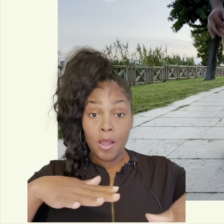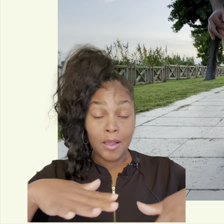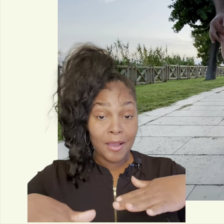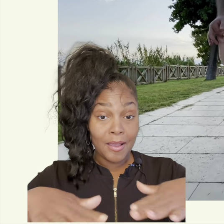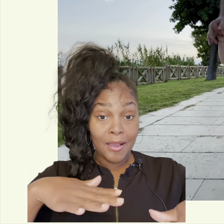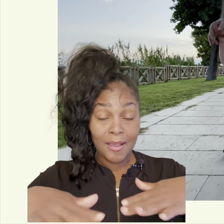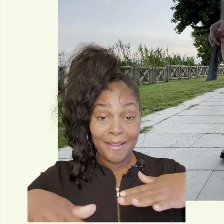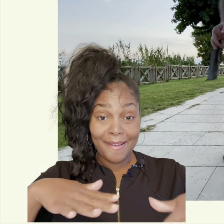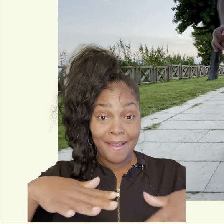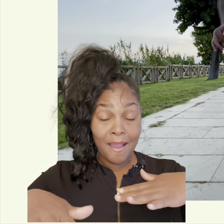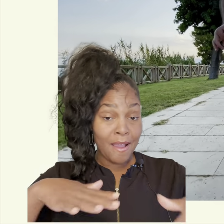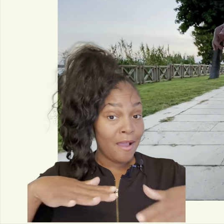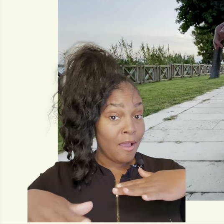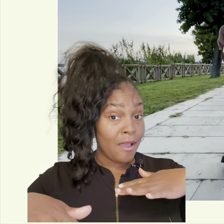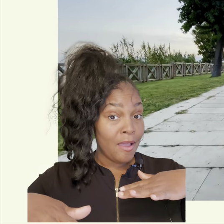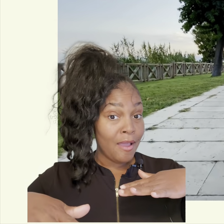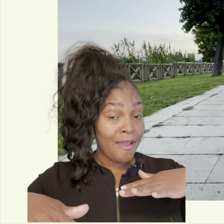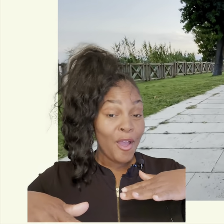Walk.